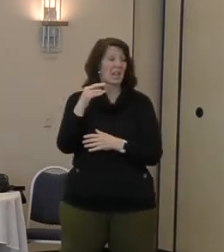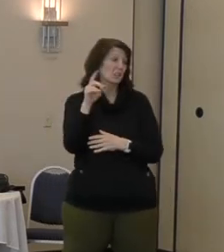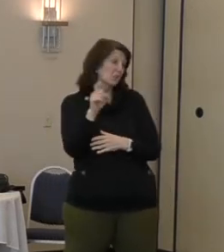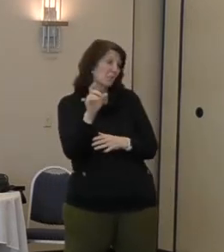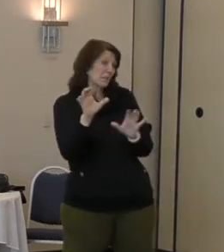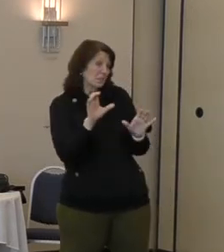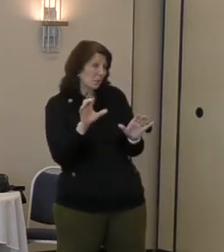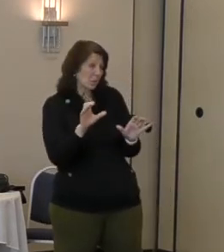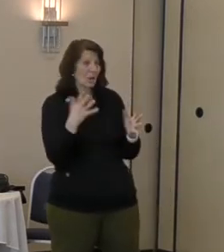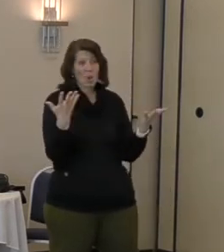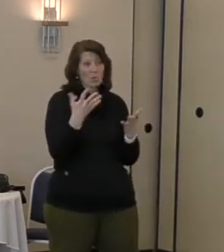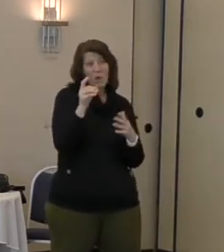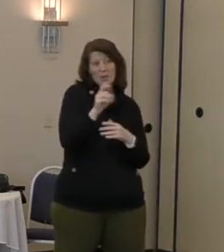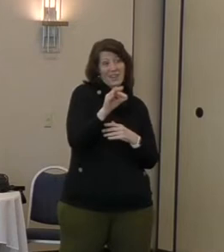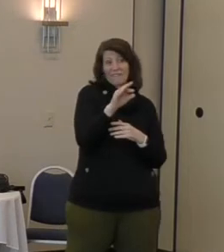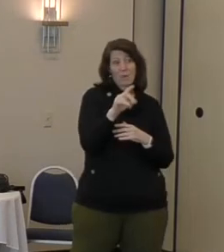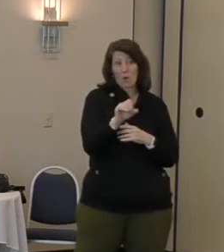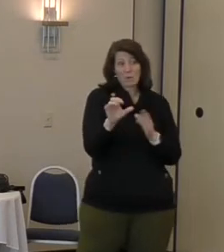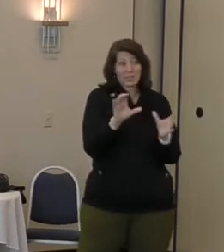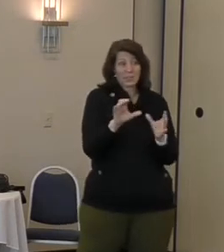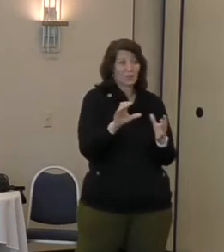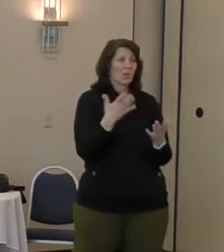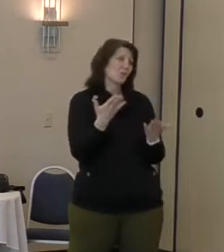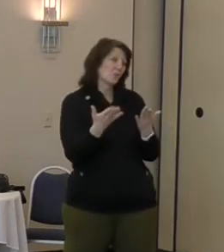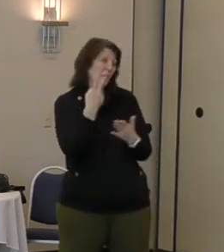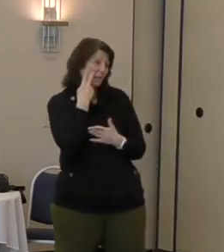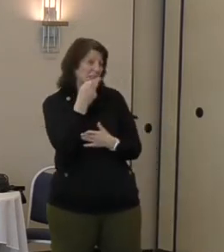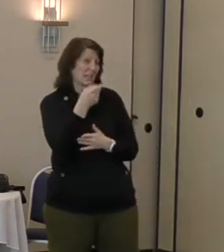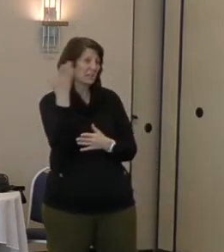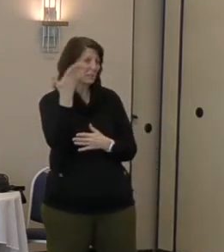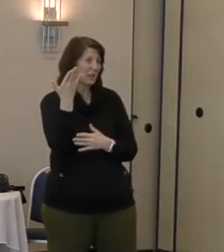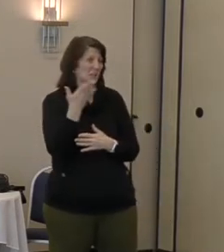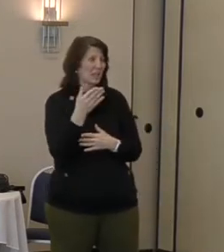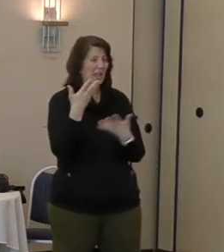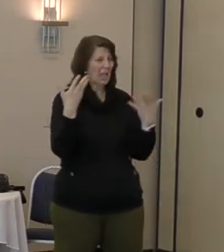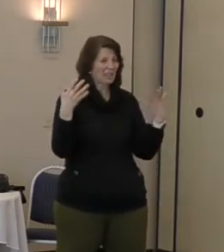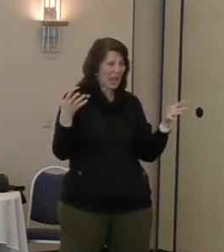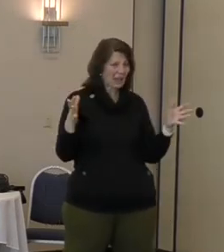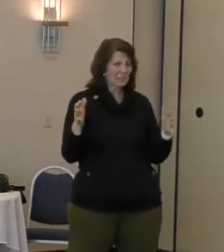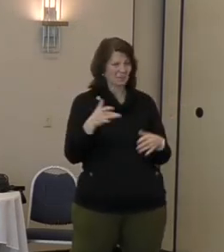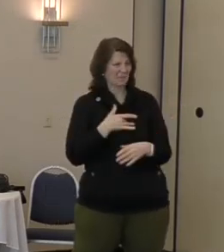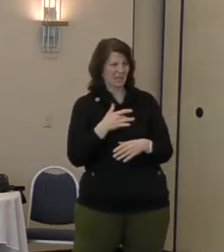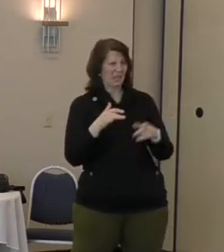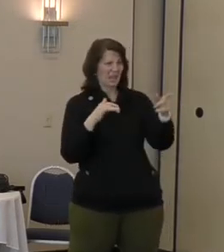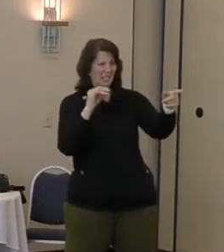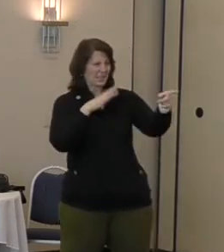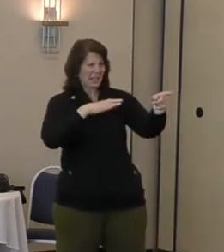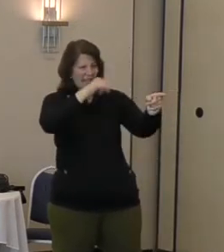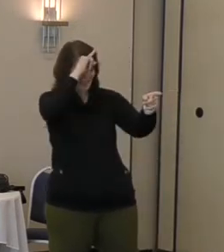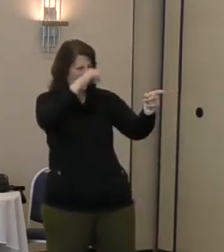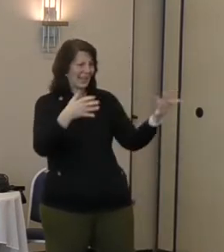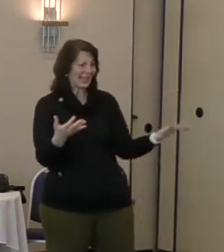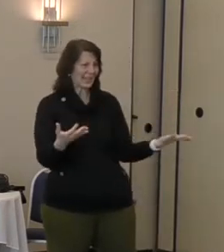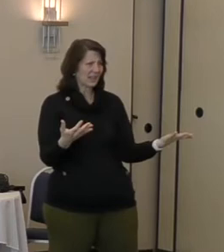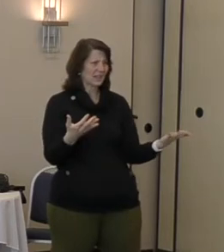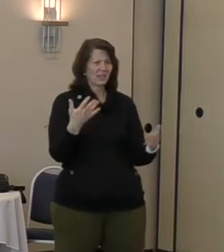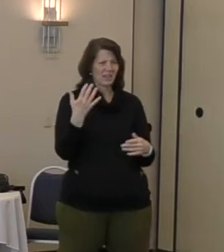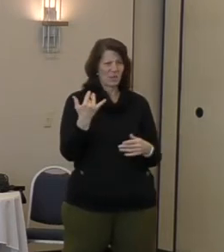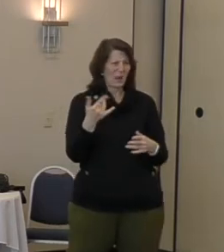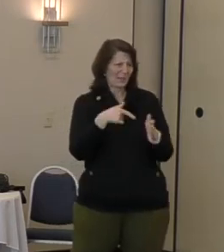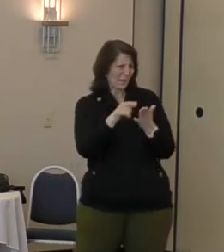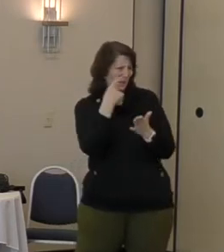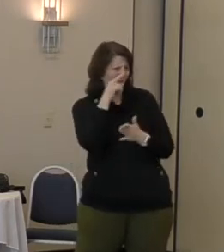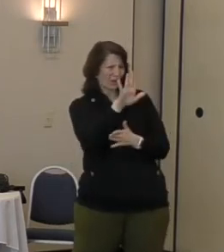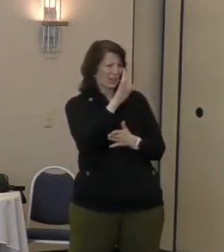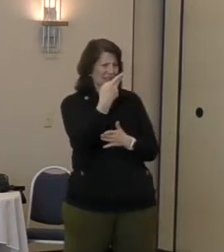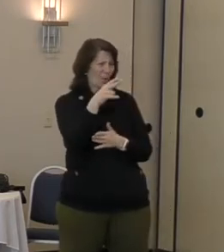need forwards to do. And you might see this presentation, and at the end of it, be like, this guy's an idiot. Like, why'd they even pay for his